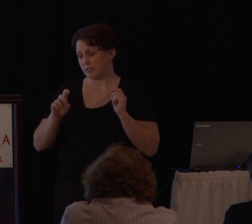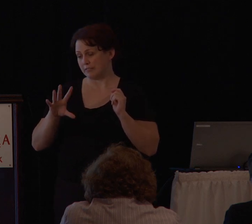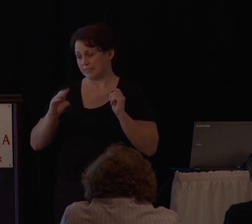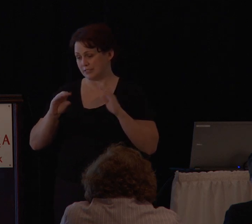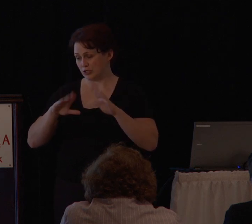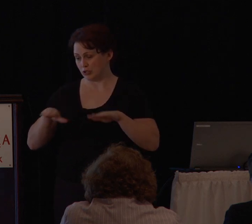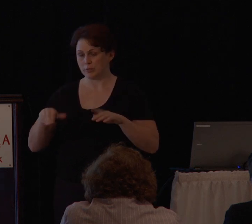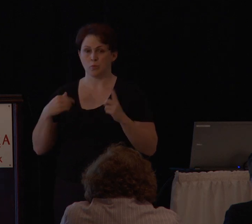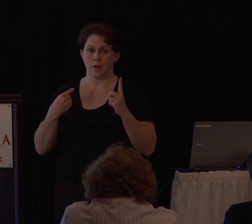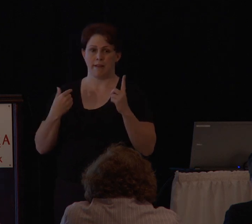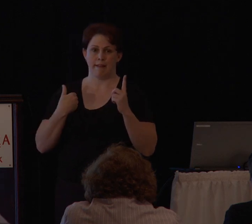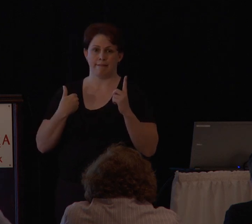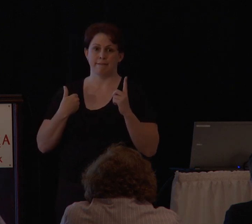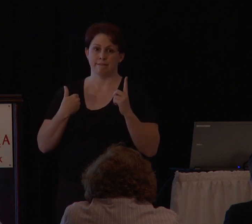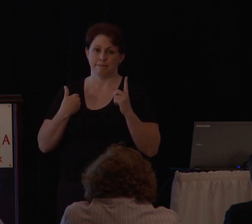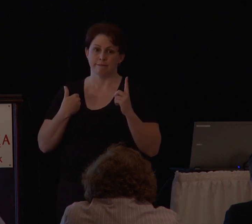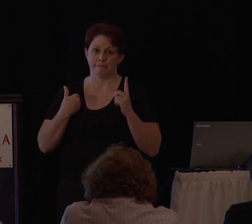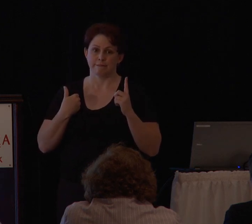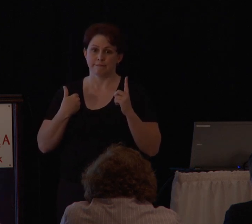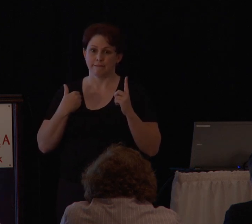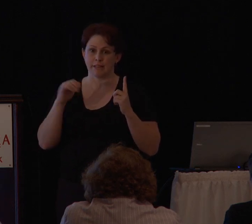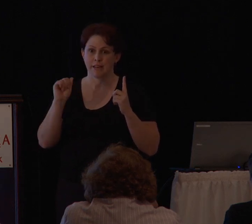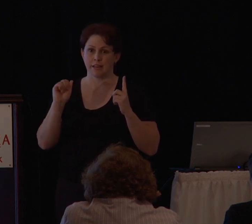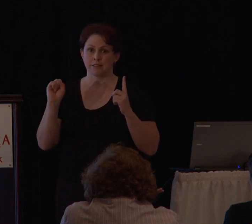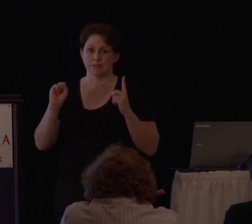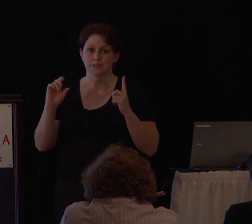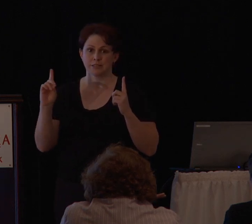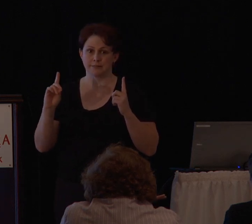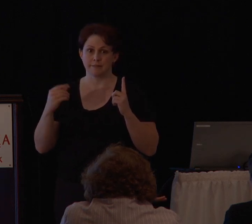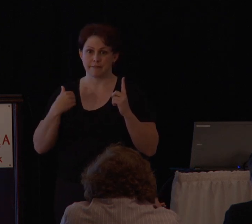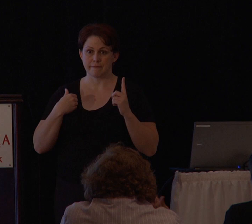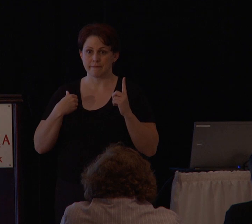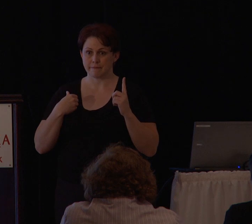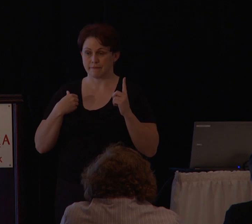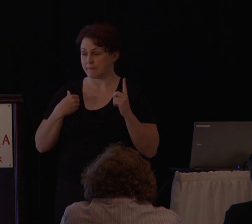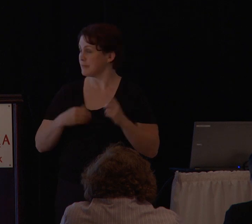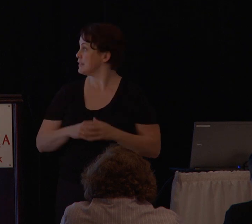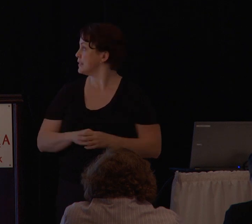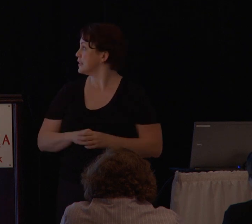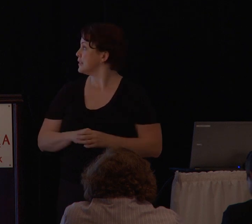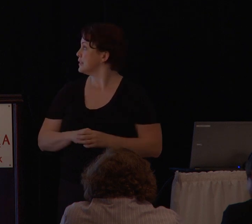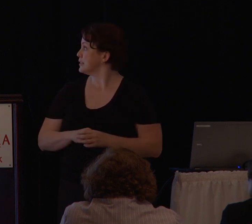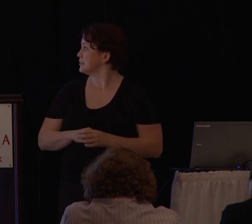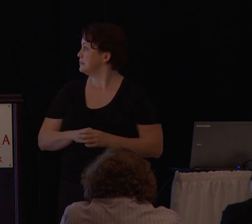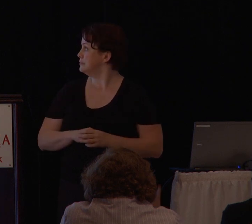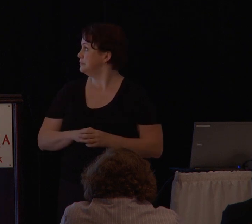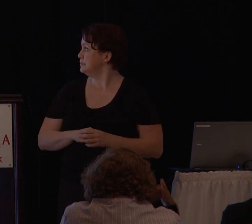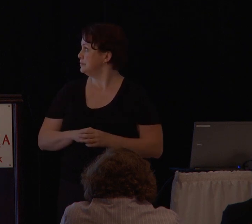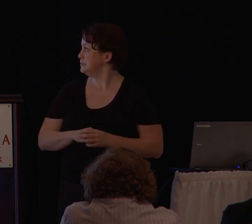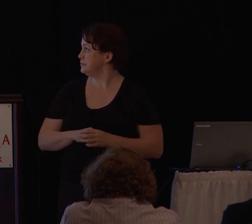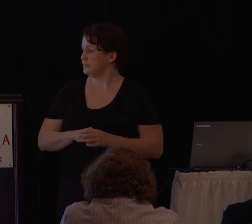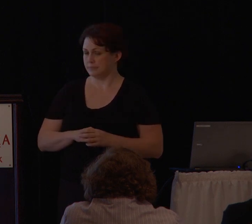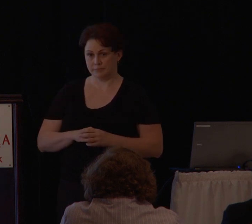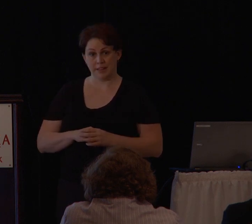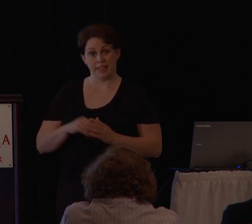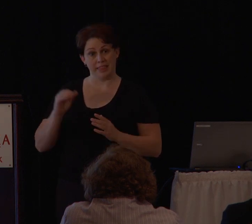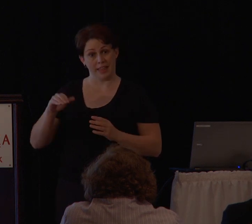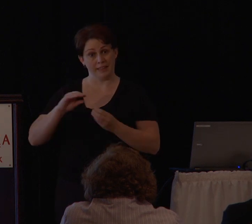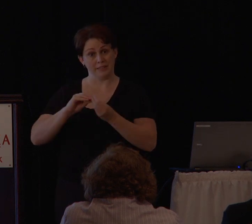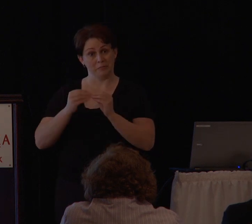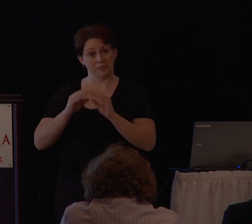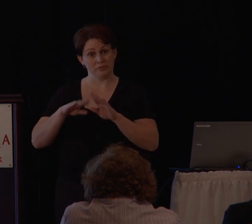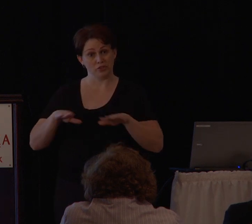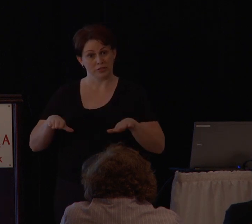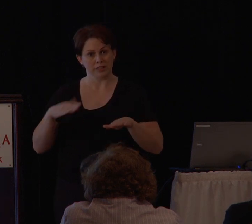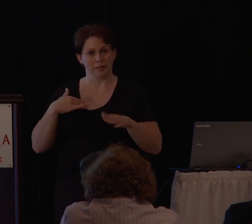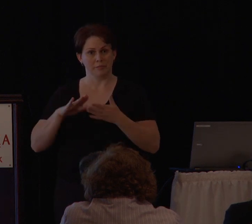150 children are diagnosed with autism. And we have seen an increase in this rate of diagnosis